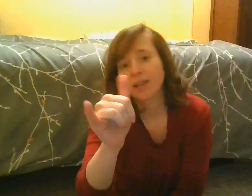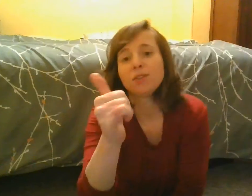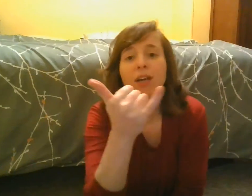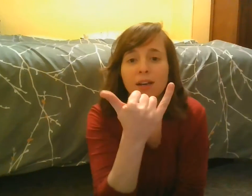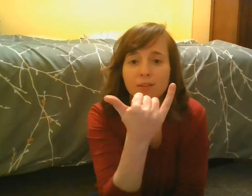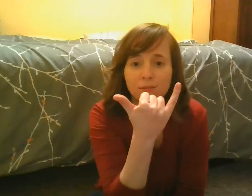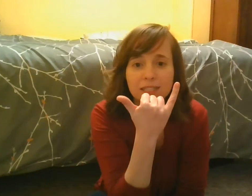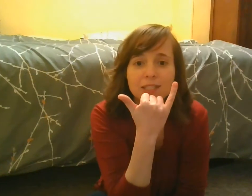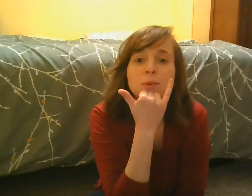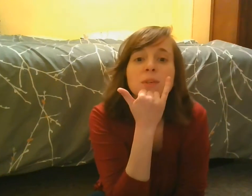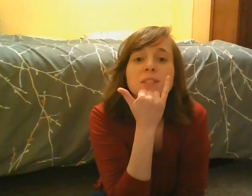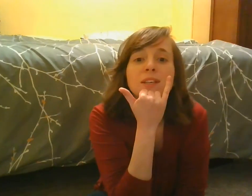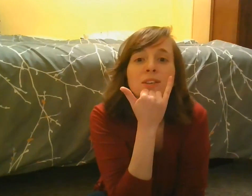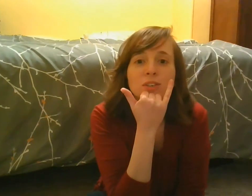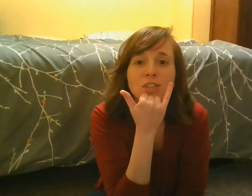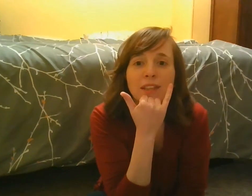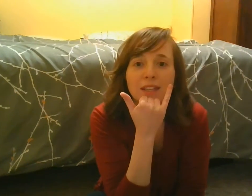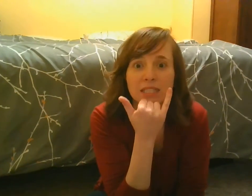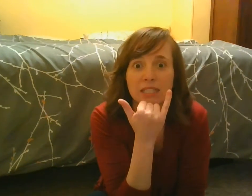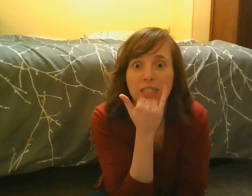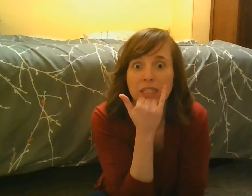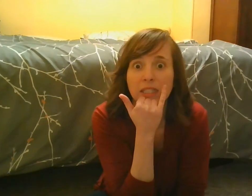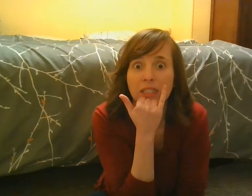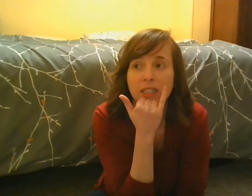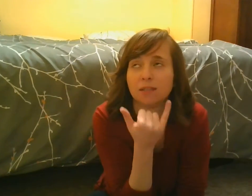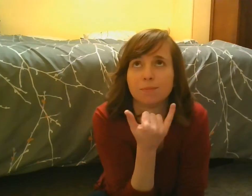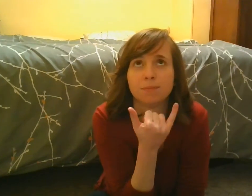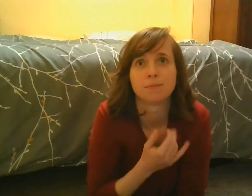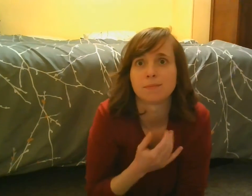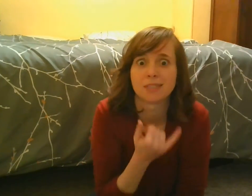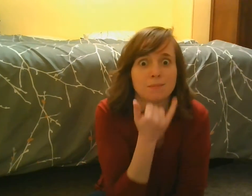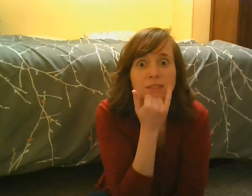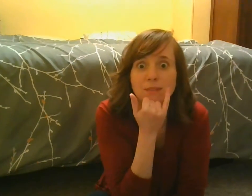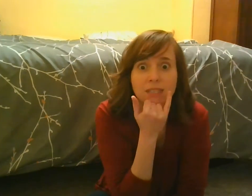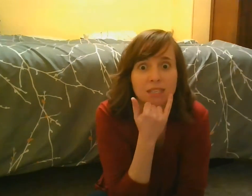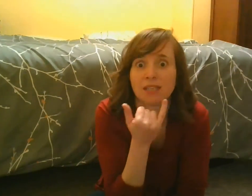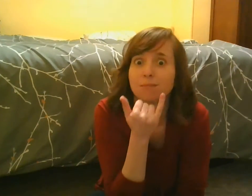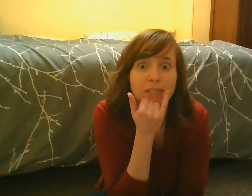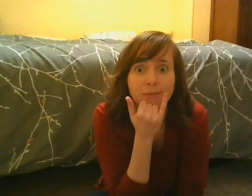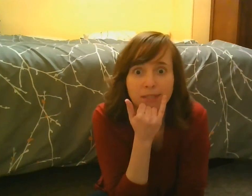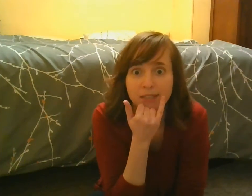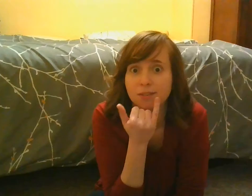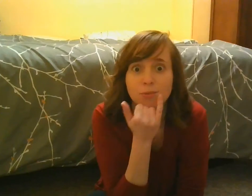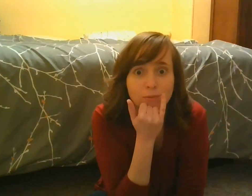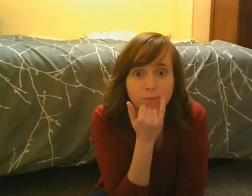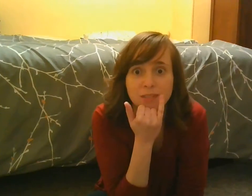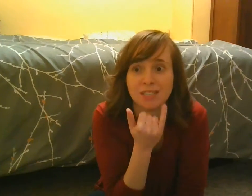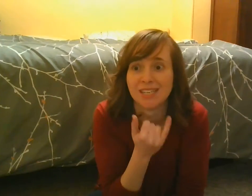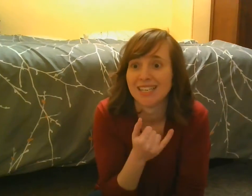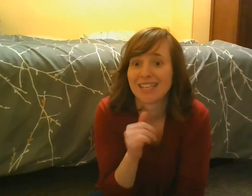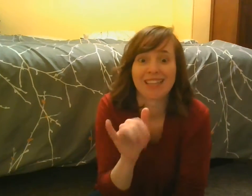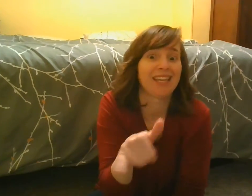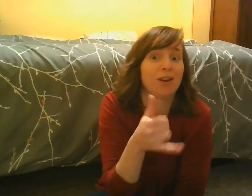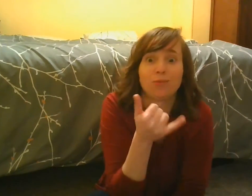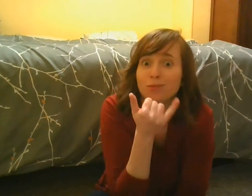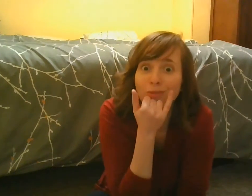you kind of face it towards under your chin like this. It's my mistake, my bad, oops, that was